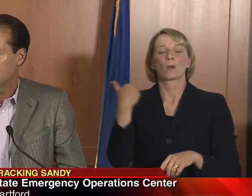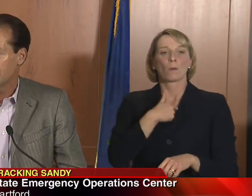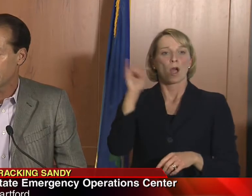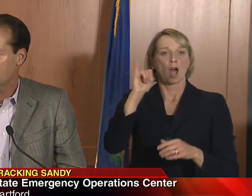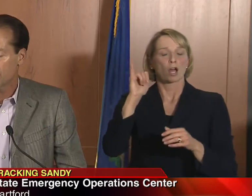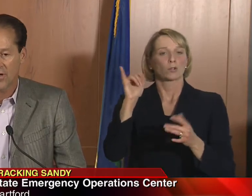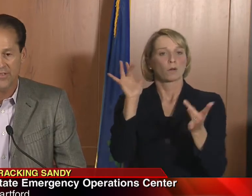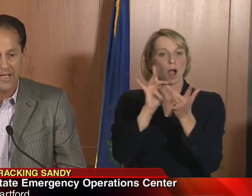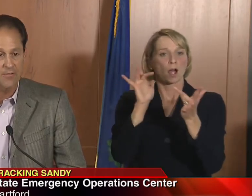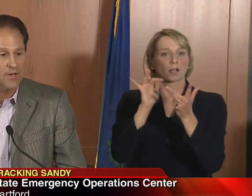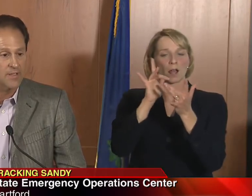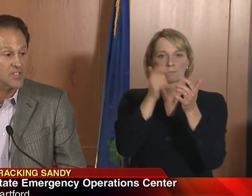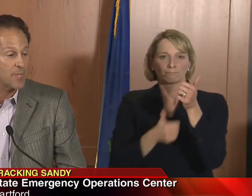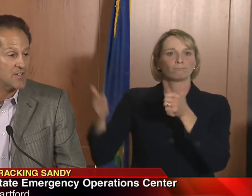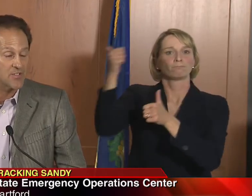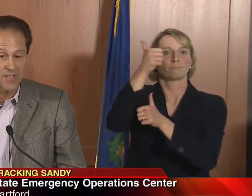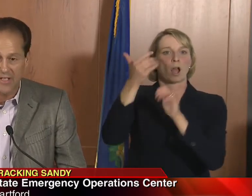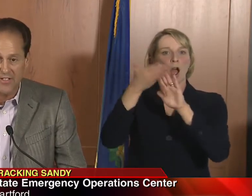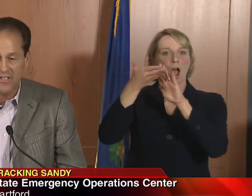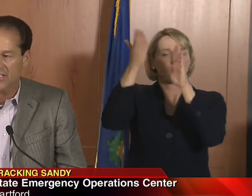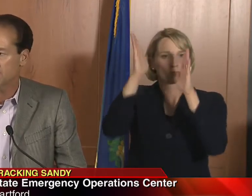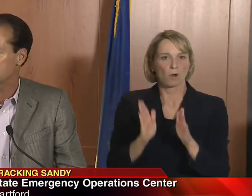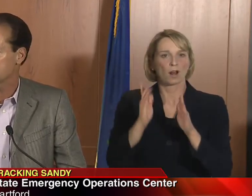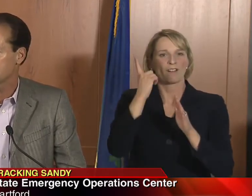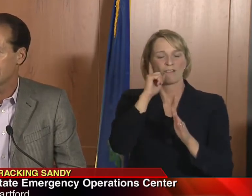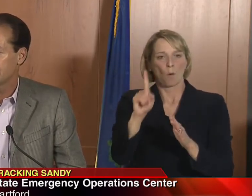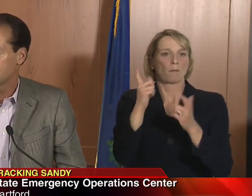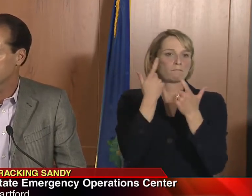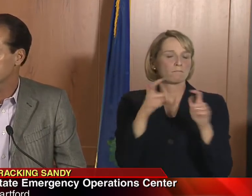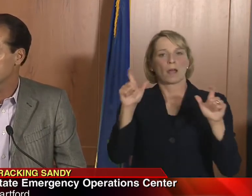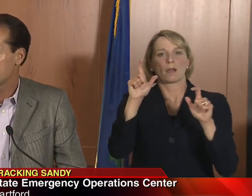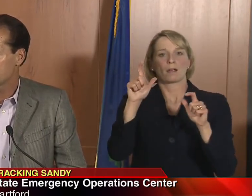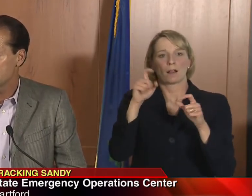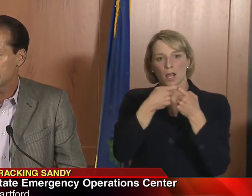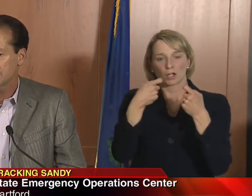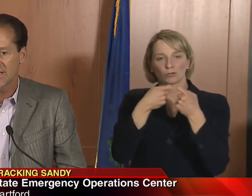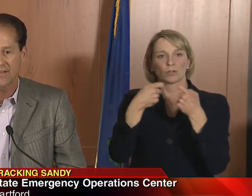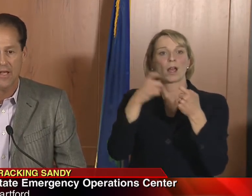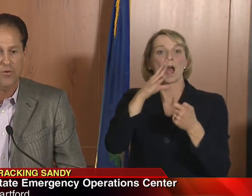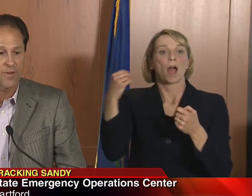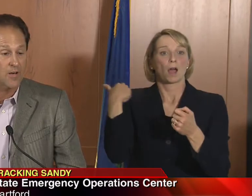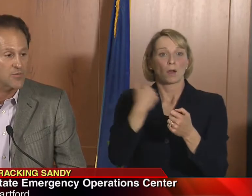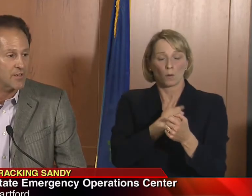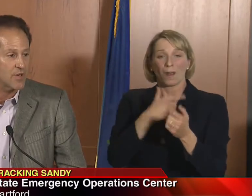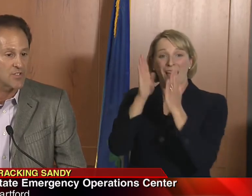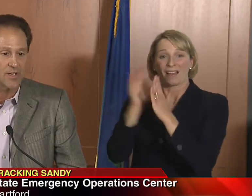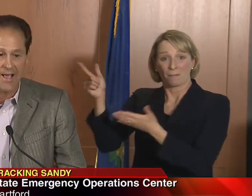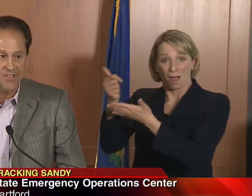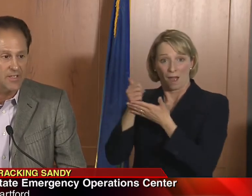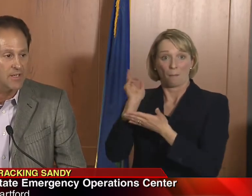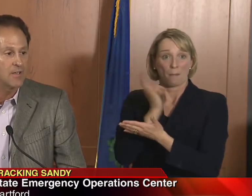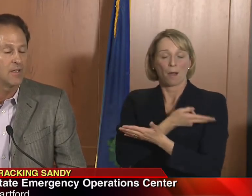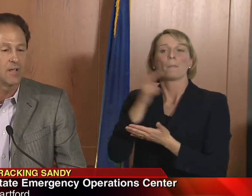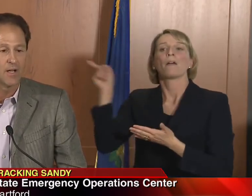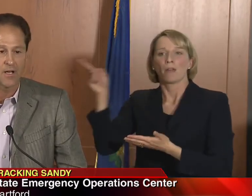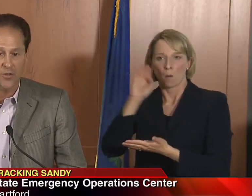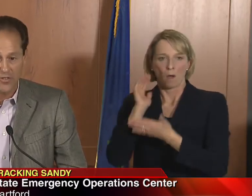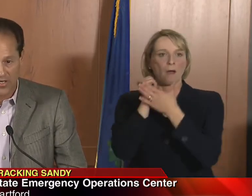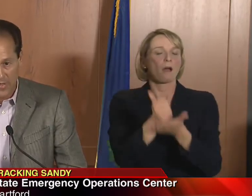system. They are tonight running dispatches, contingency dispatches. To the extent generation is needed, they will fire up generation as